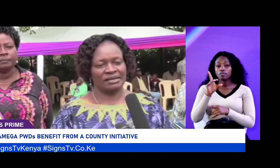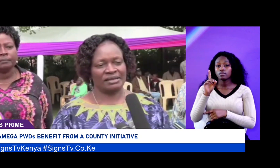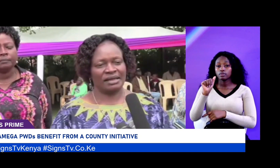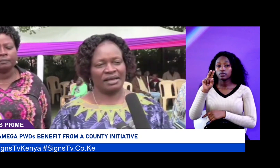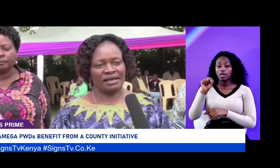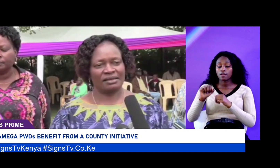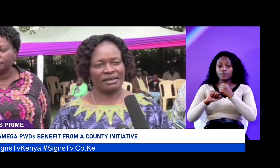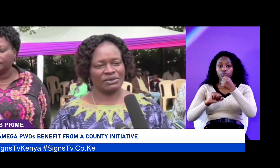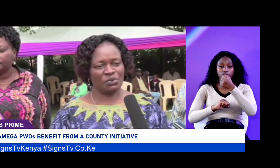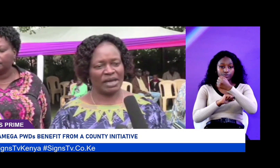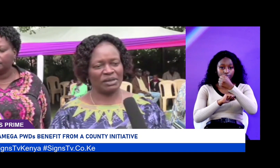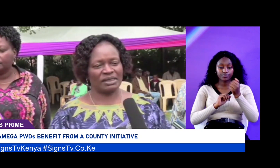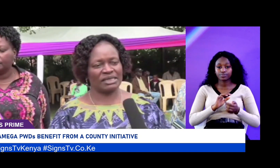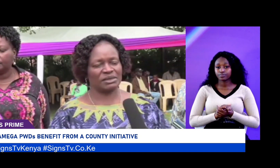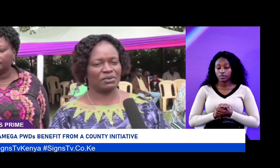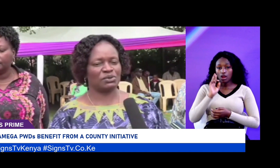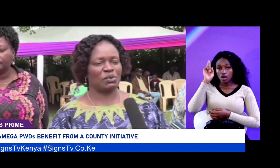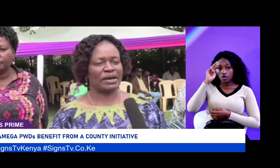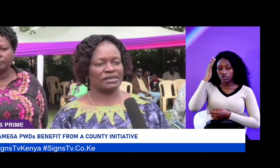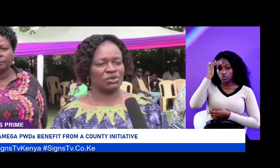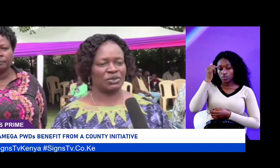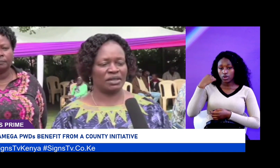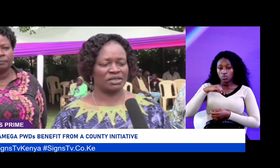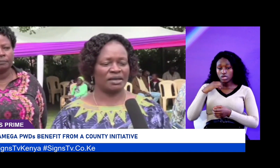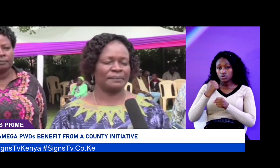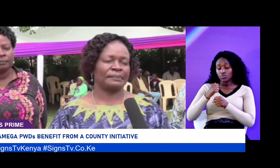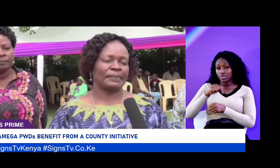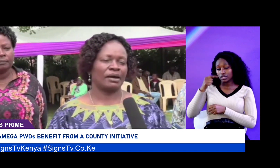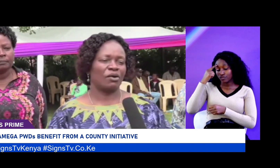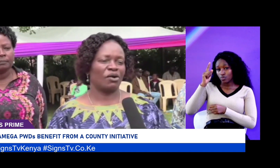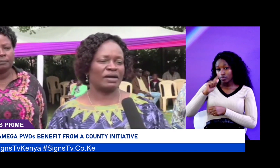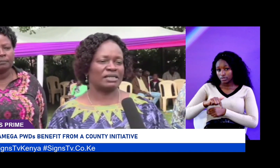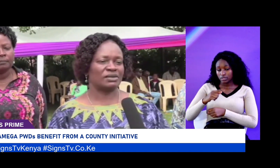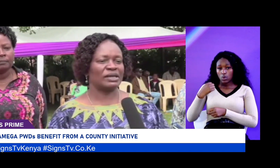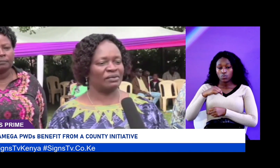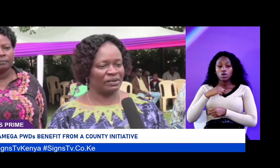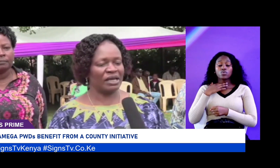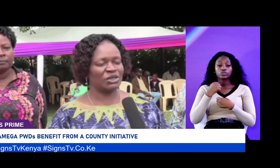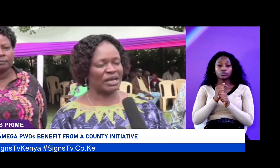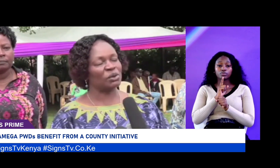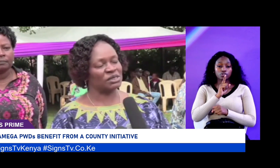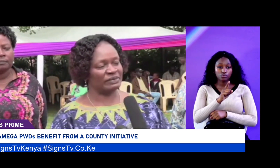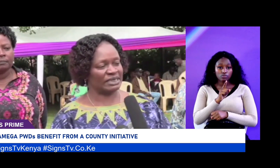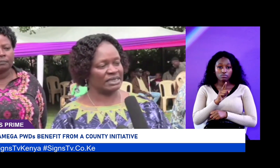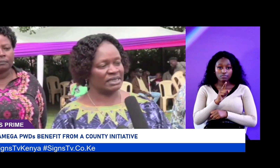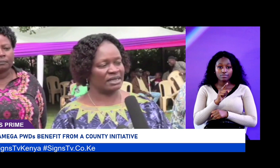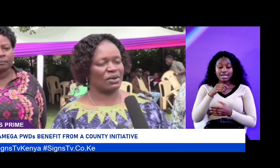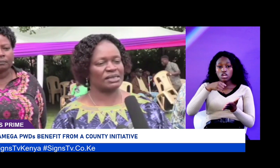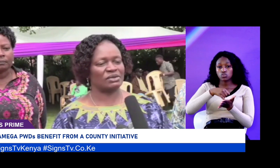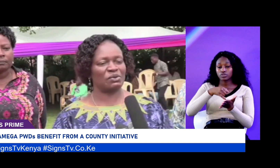And the reason we are doing this is because we want to ensure that all of us, we ensure inclusivity. In other words, we don't want